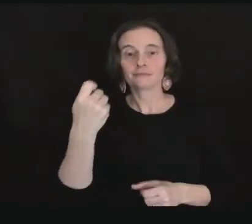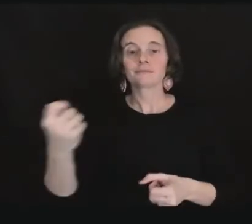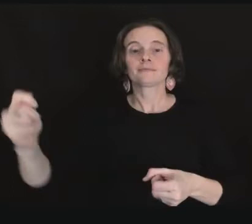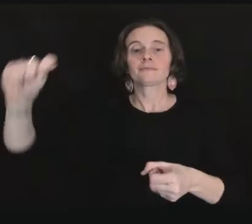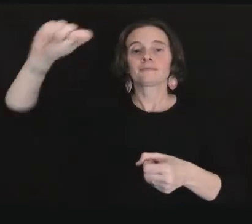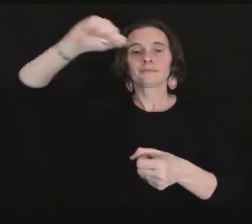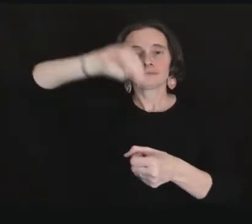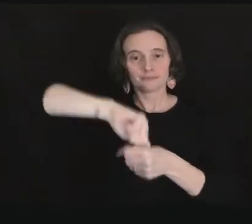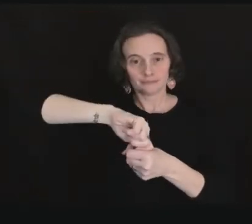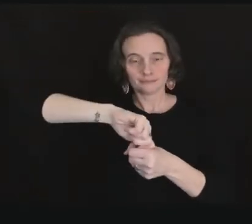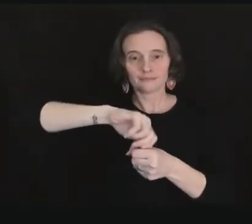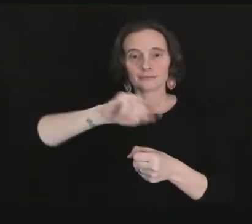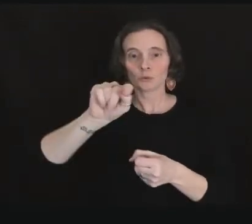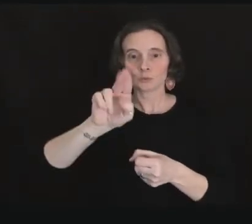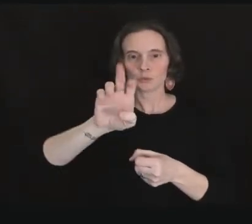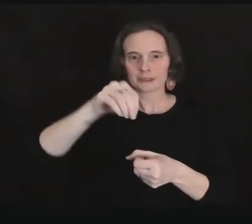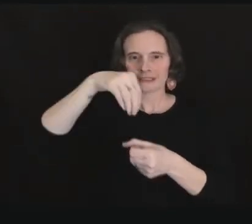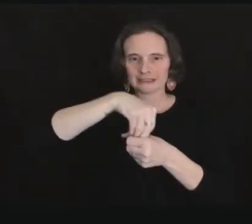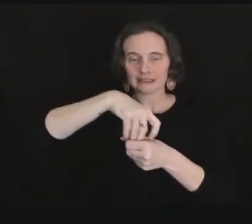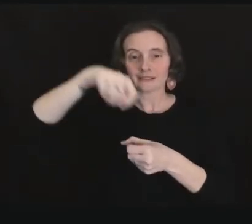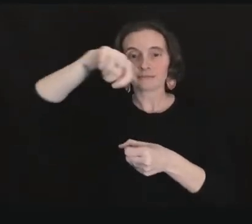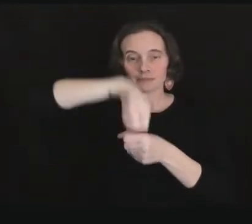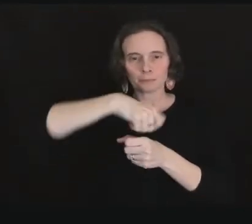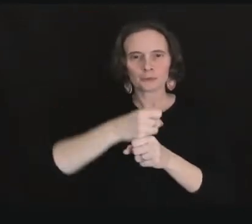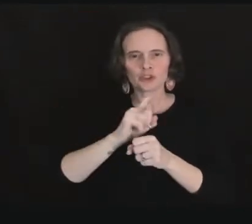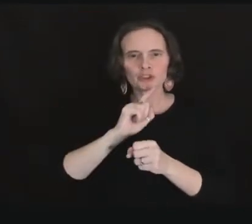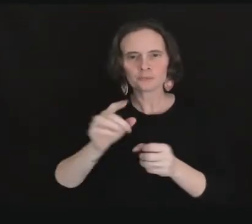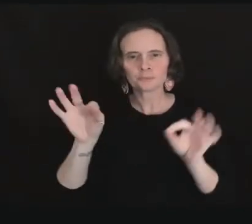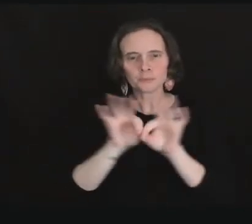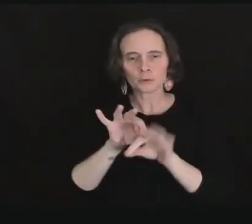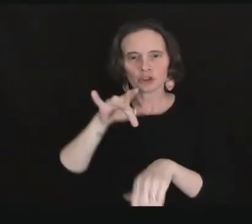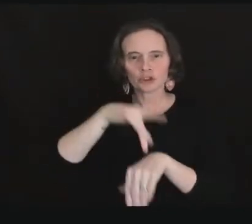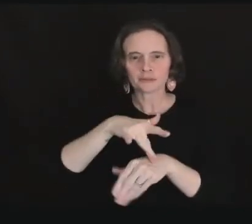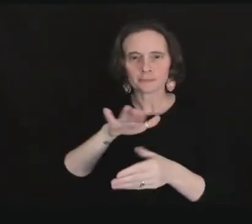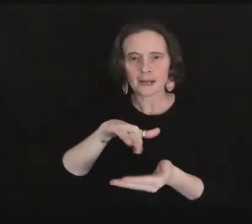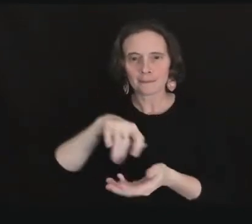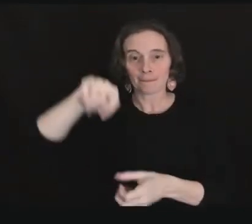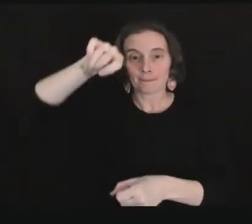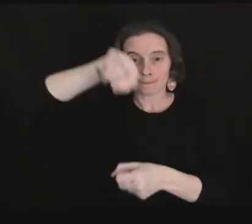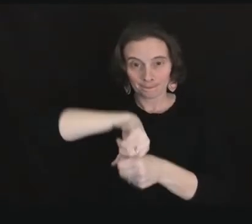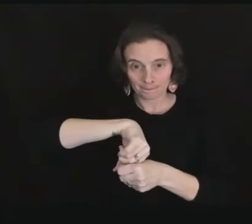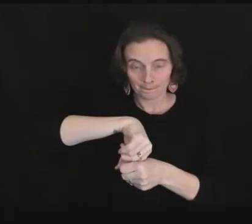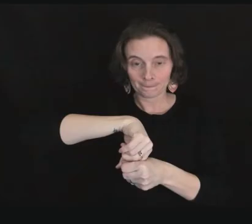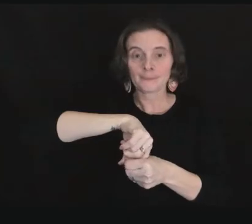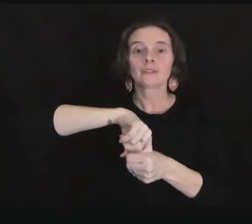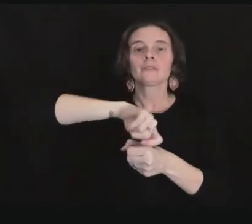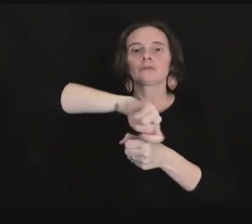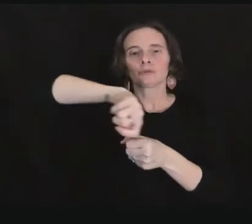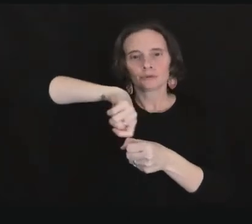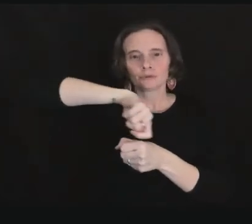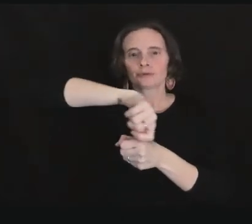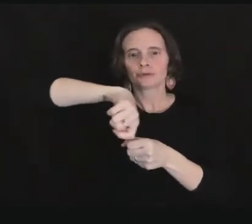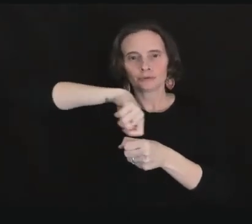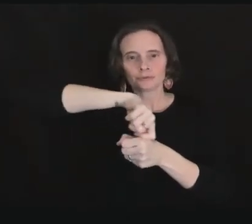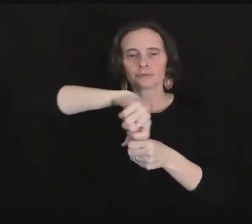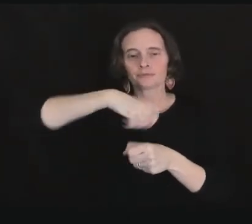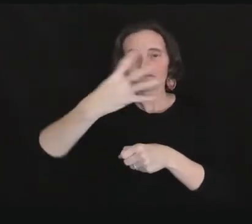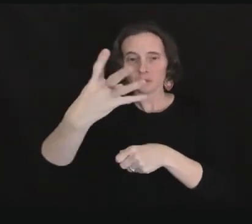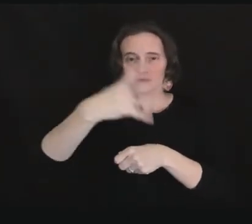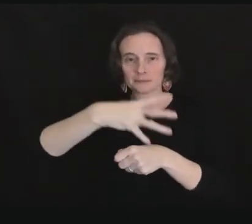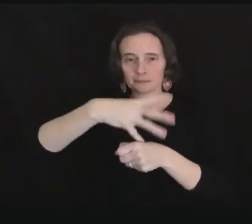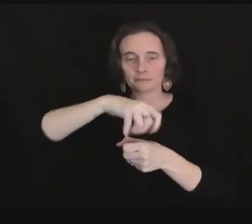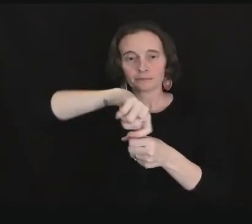Place the swab in the tube, making sure it touches the bottom. Stir it 4 times in the